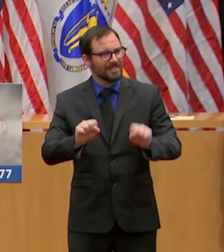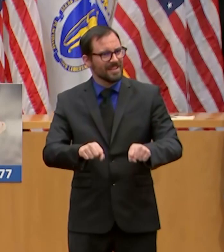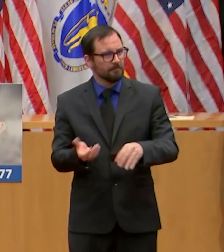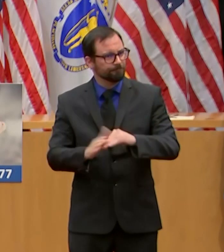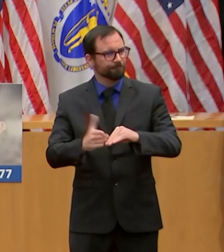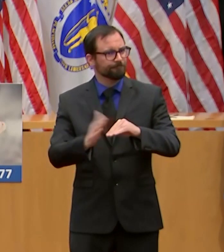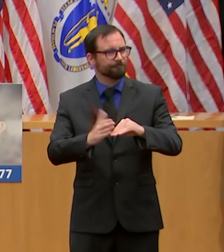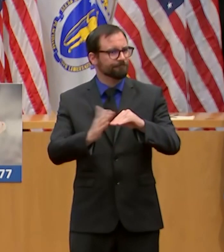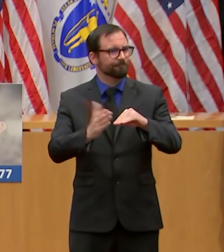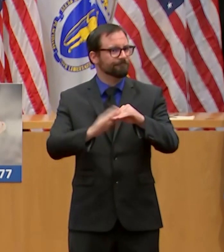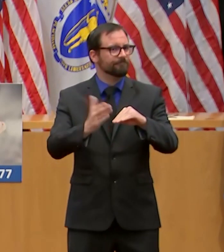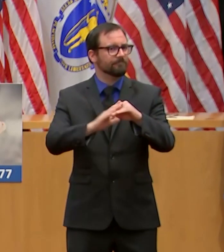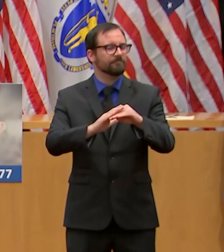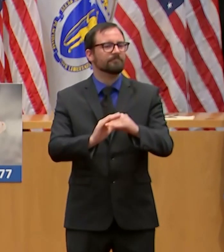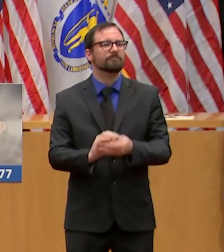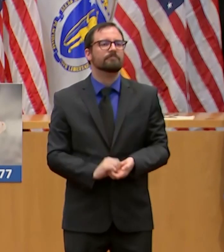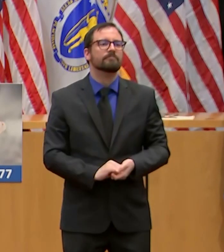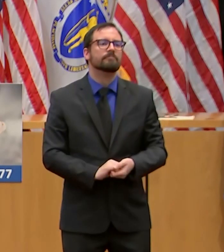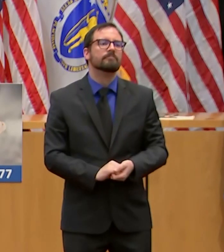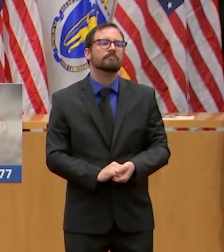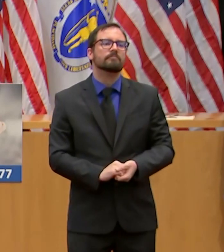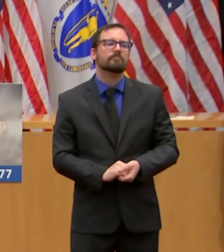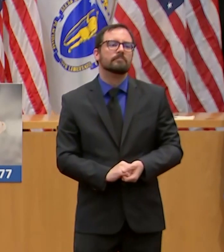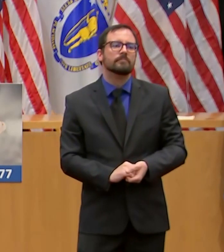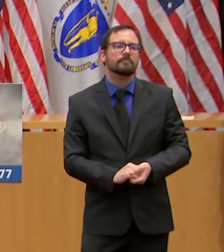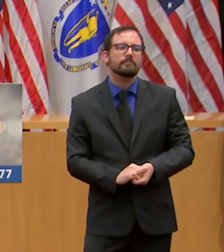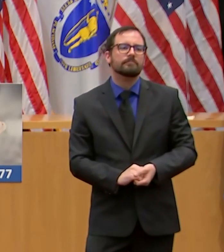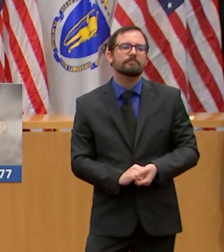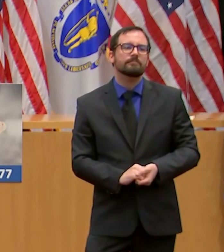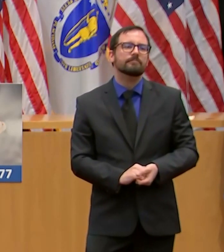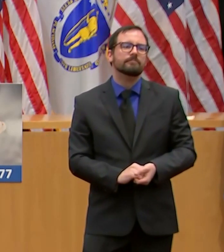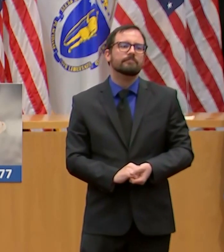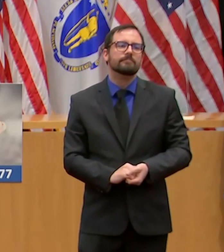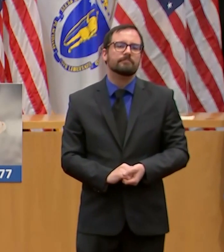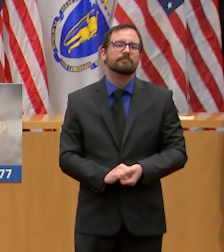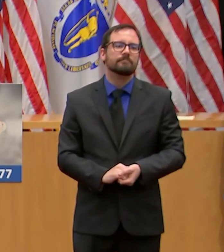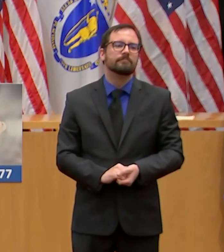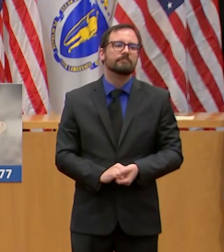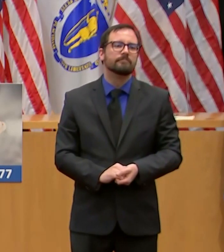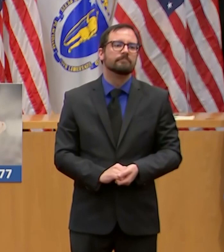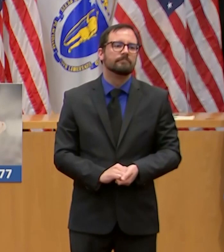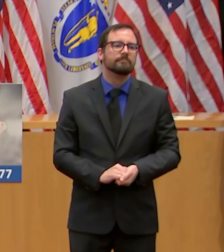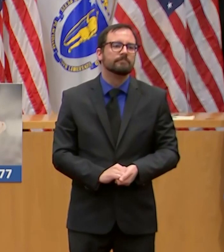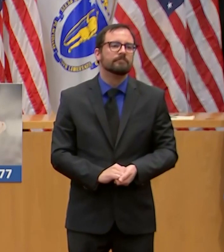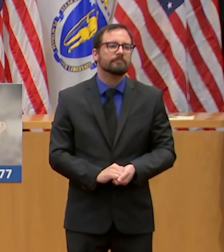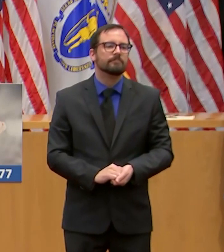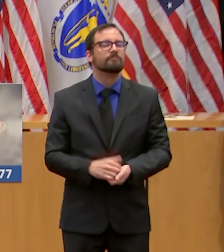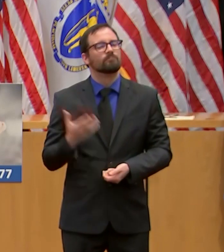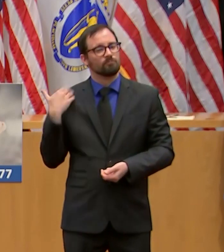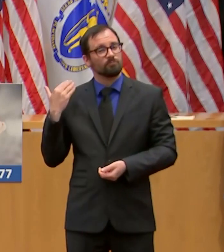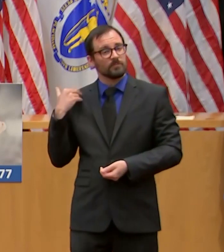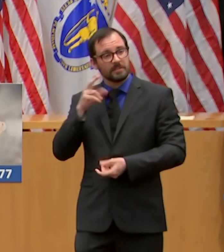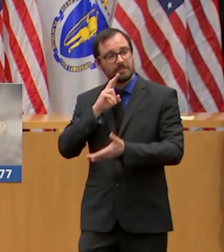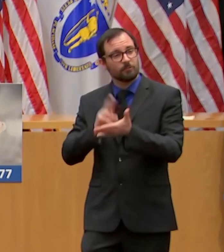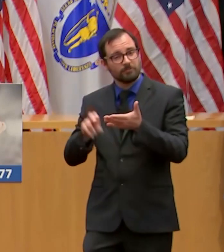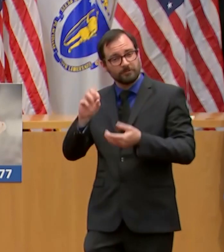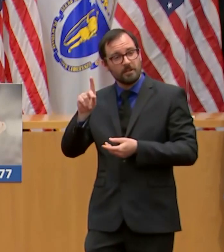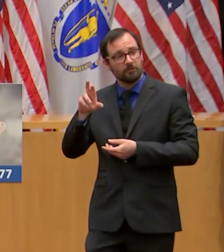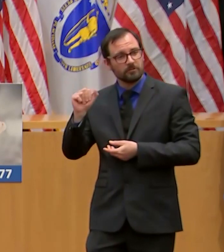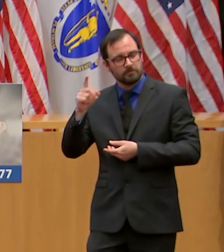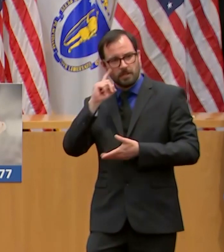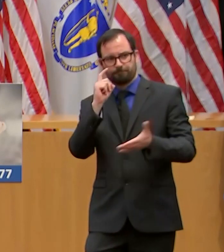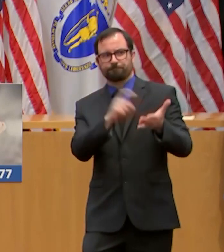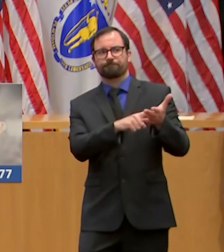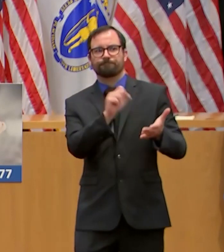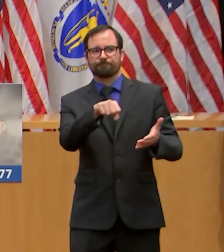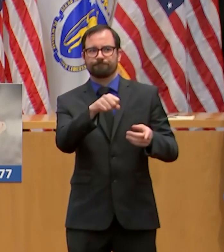Sudders, and I have spoken about this before, was instrumental in the identification and delivery of the machine